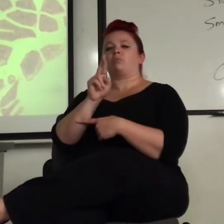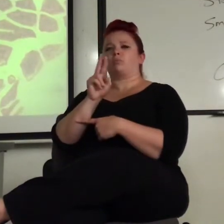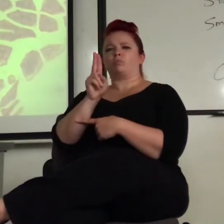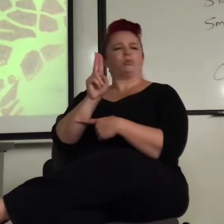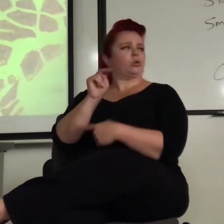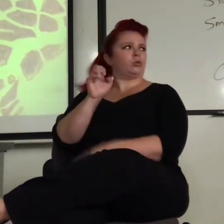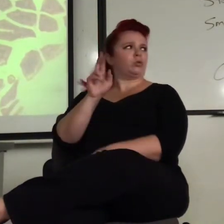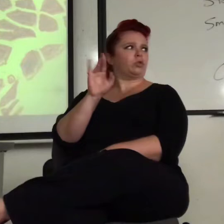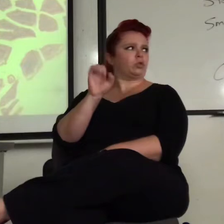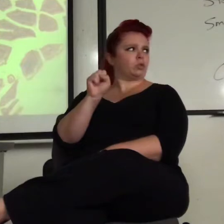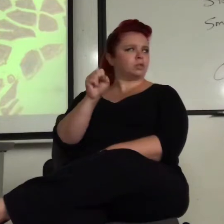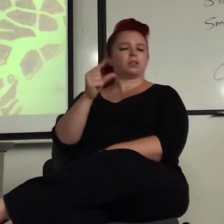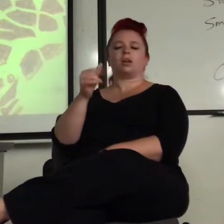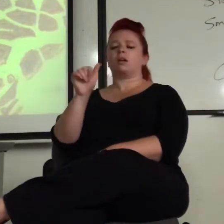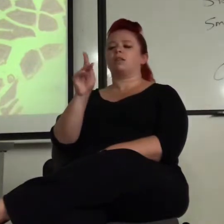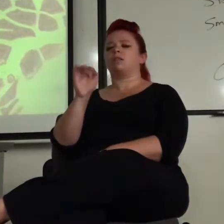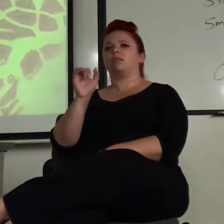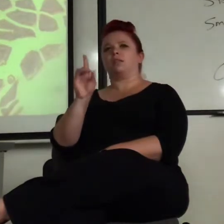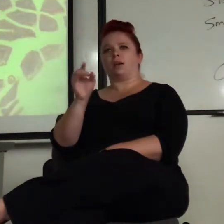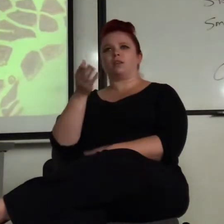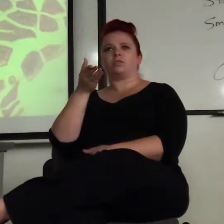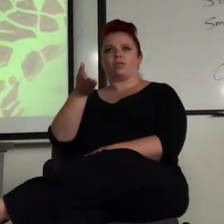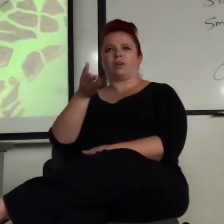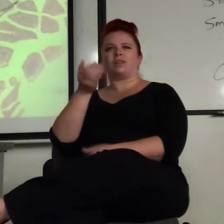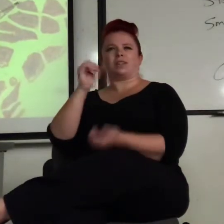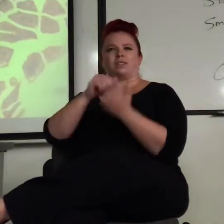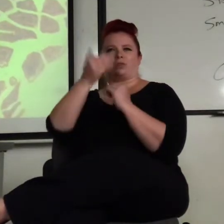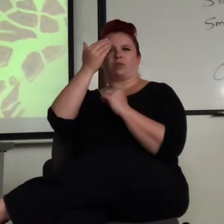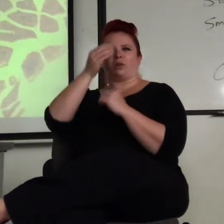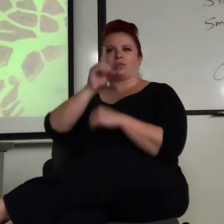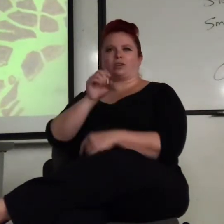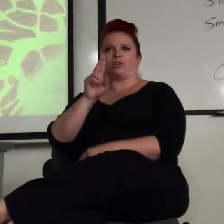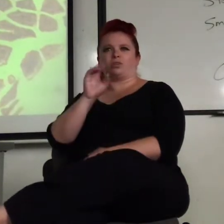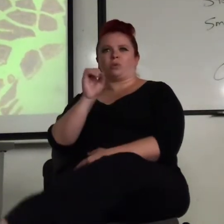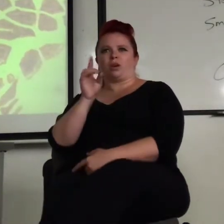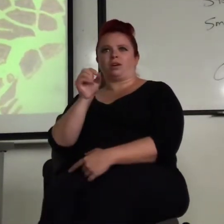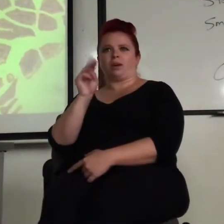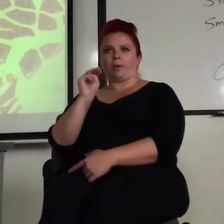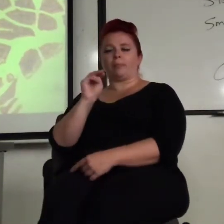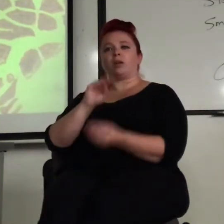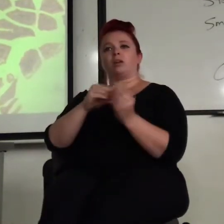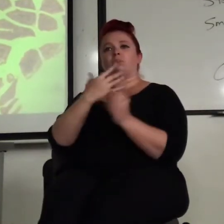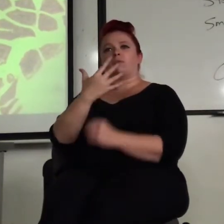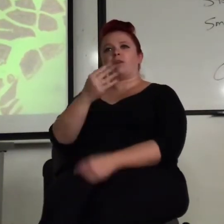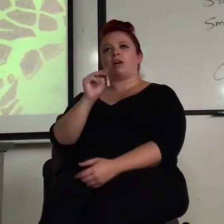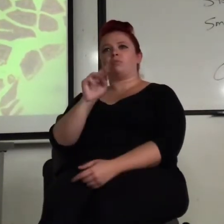there. Number 5 is mucosa. Okay, you could call all of these